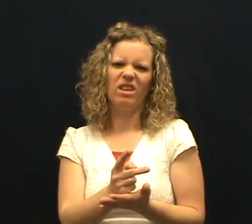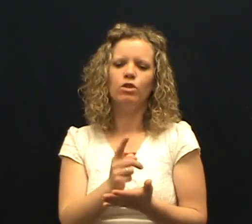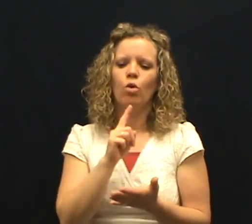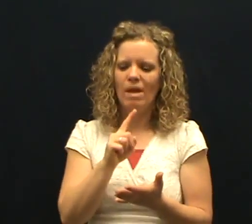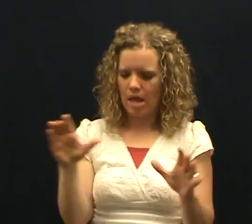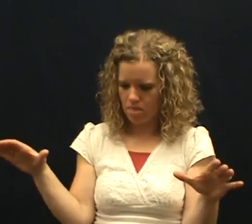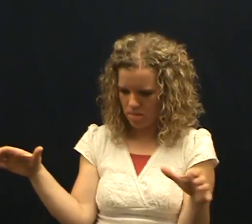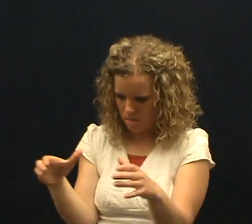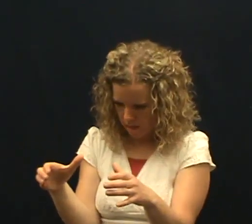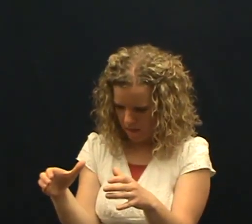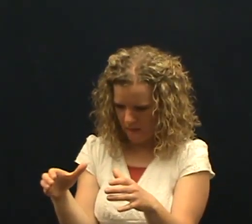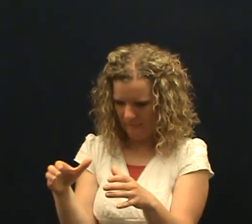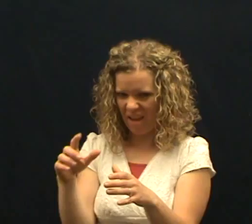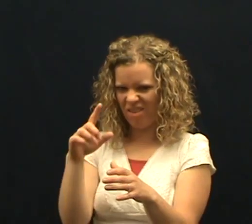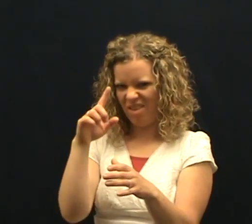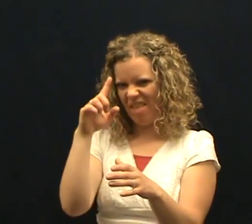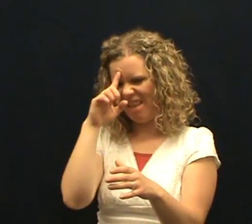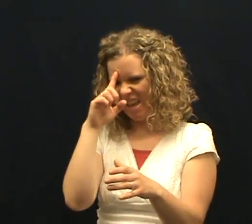around internal controls as well.